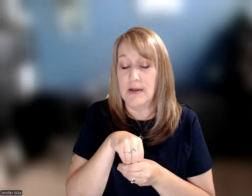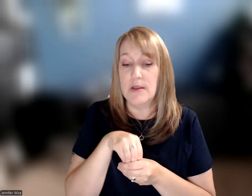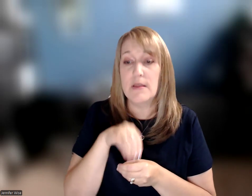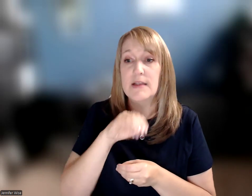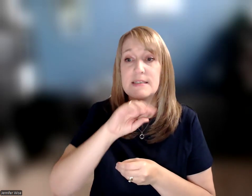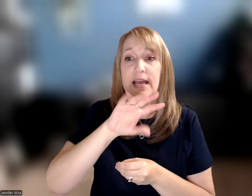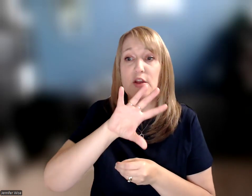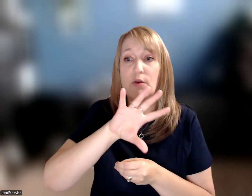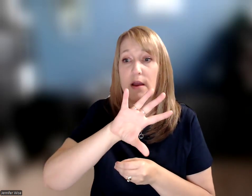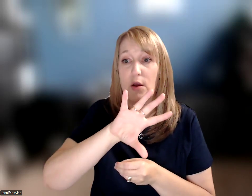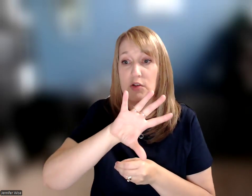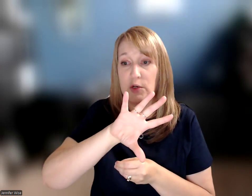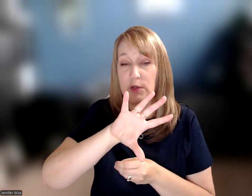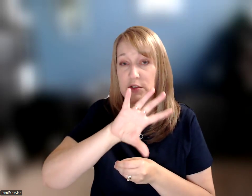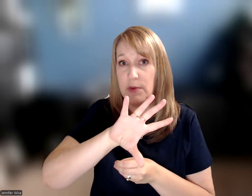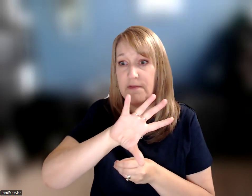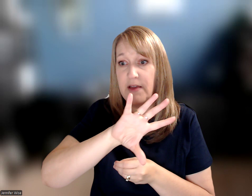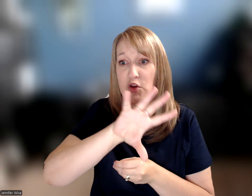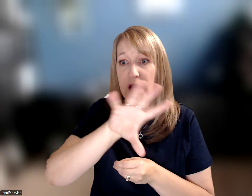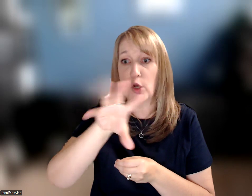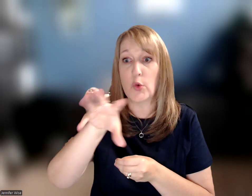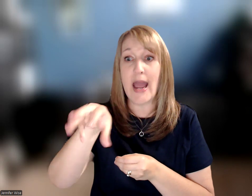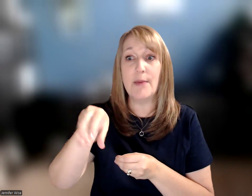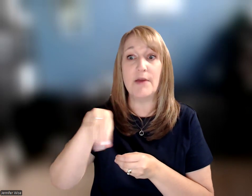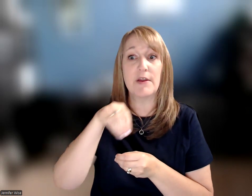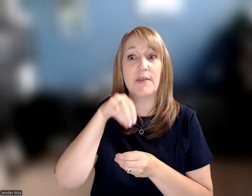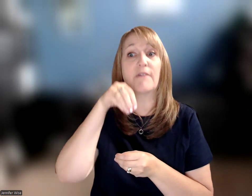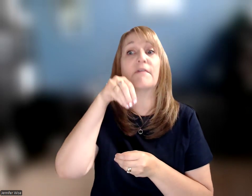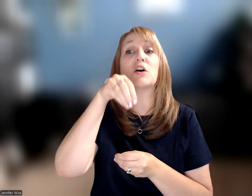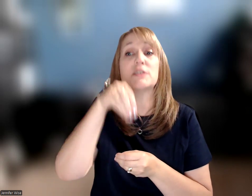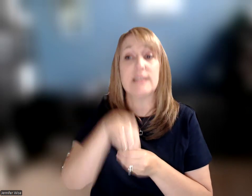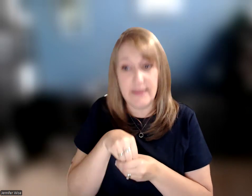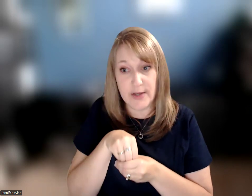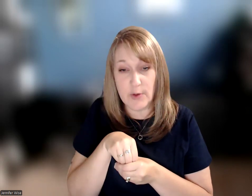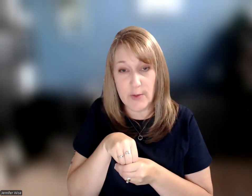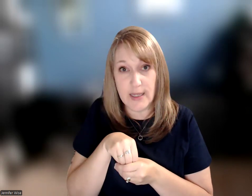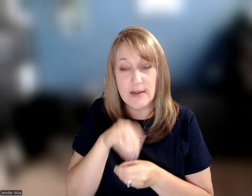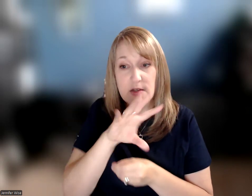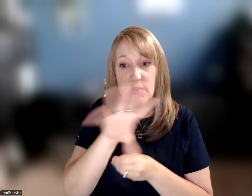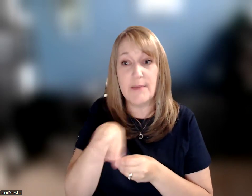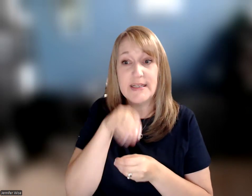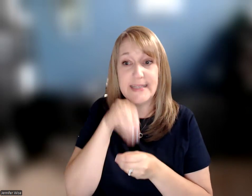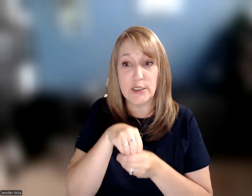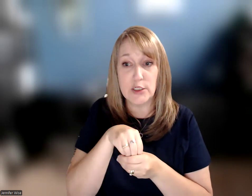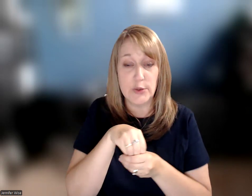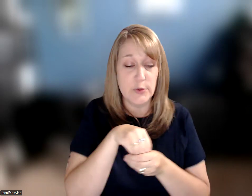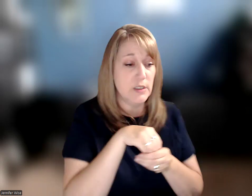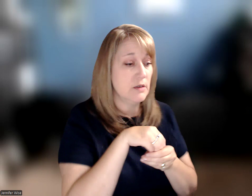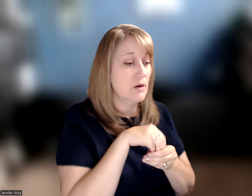with. Instead, you kind of start with a five and you kind of grab everything first and then you go in. So that means include